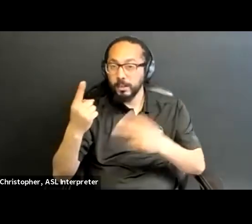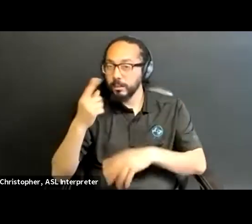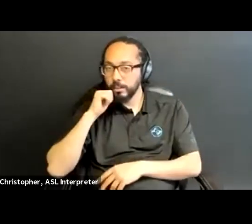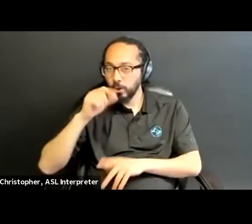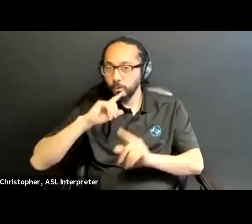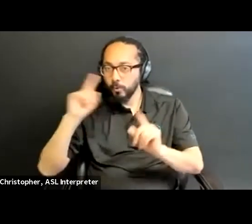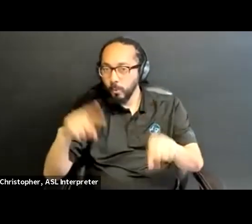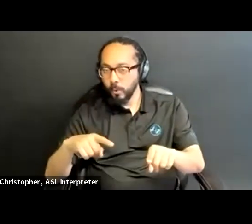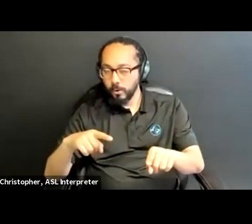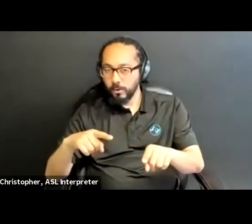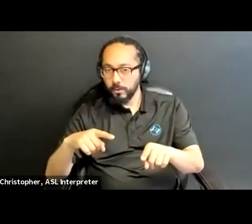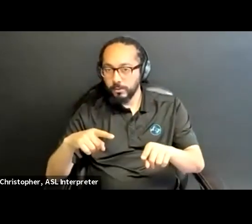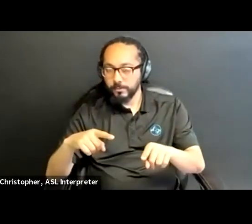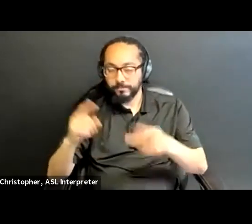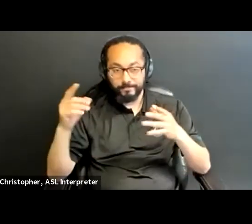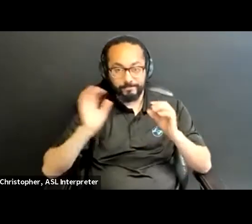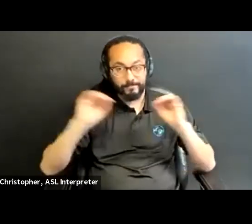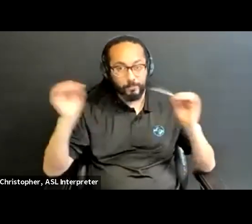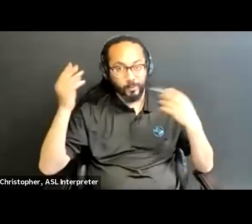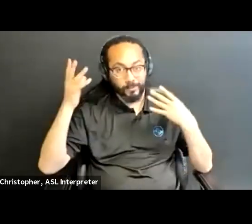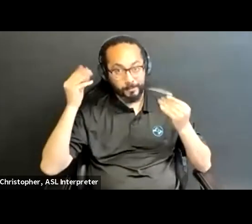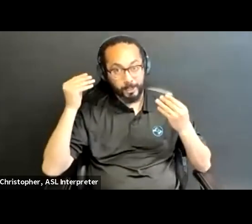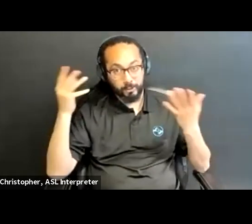information on.